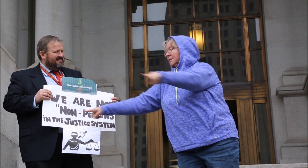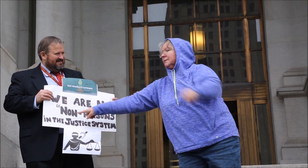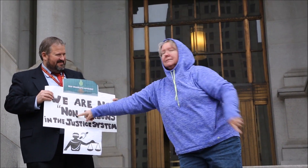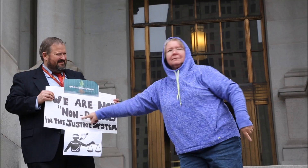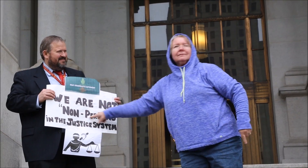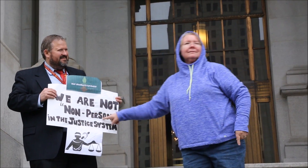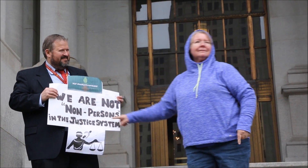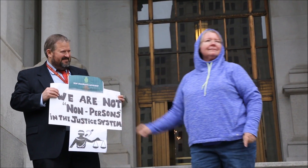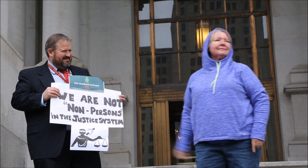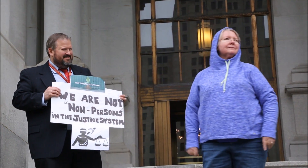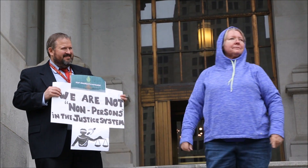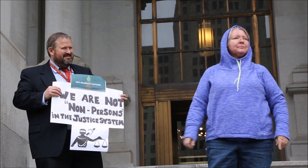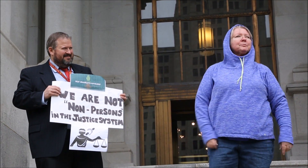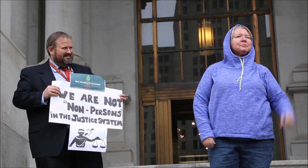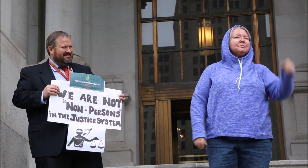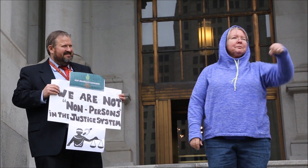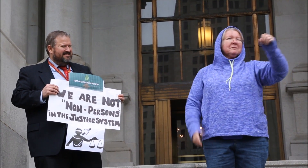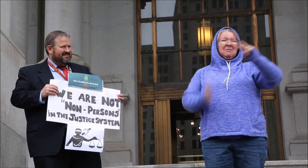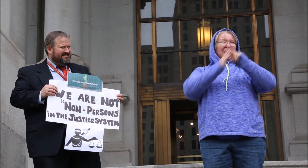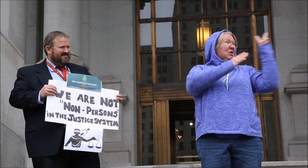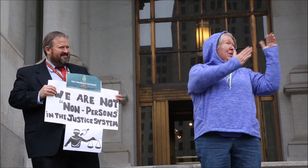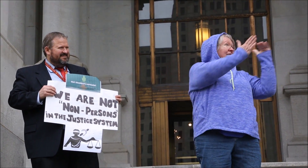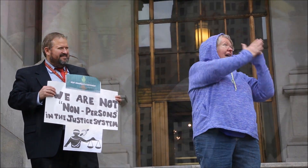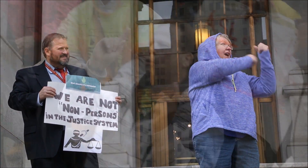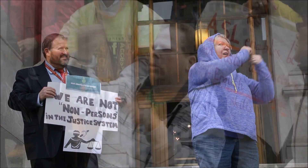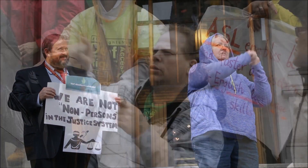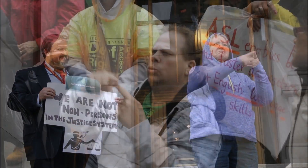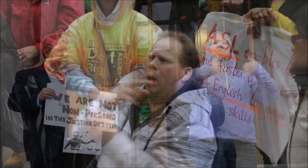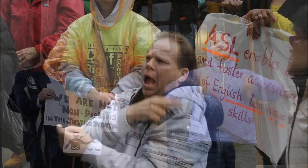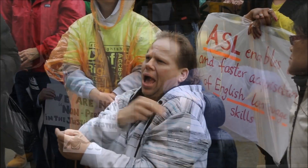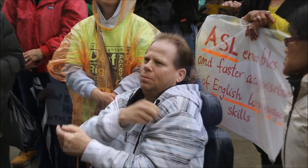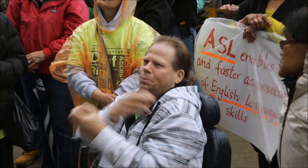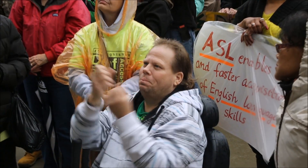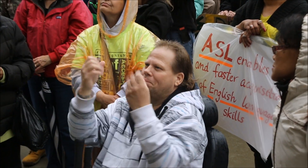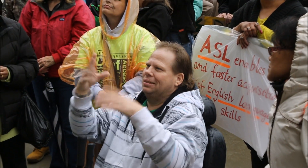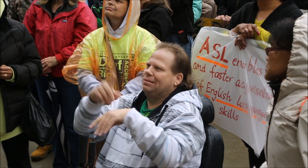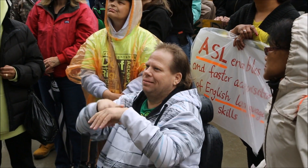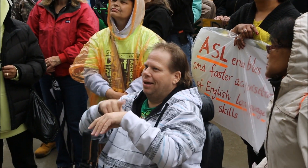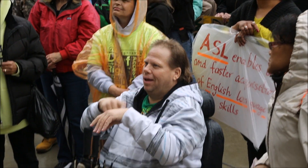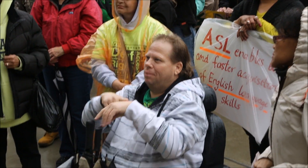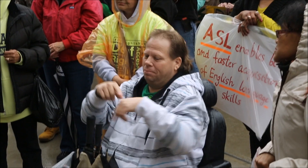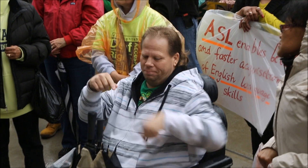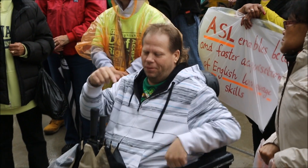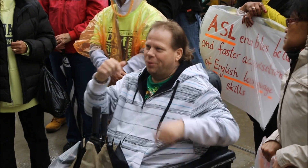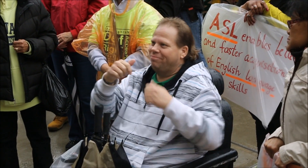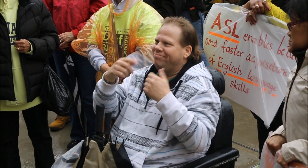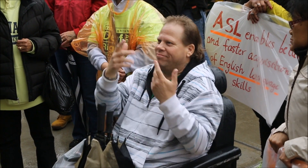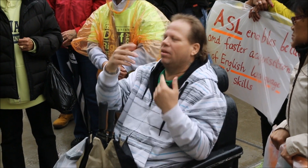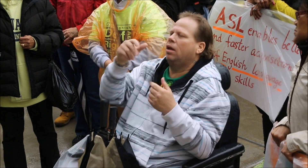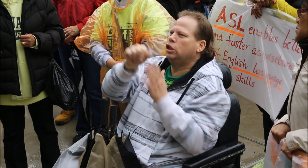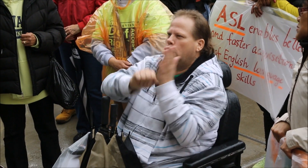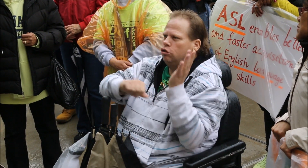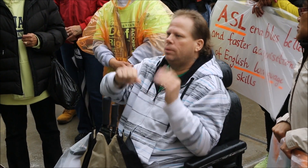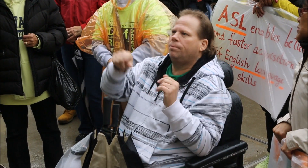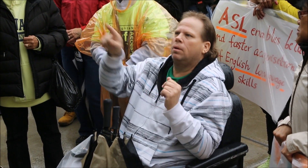They had a video that wasn't captioned about your jury service. So I went up